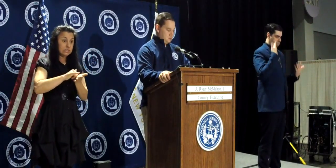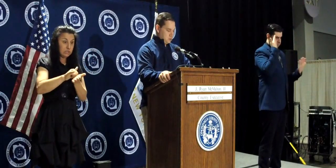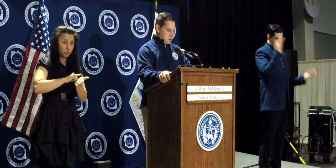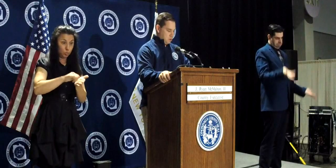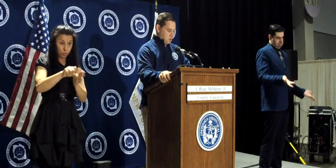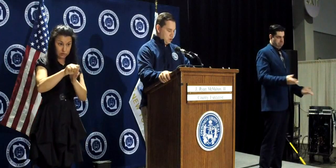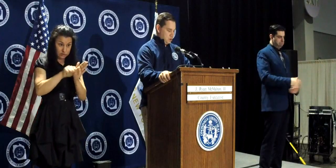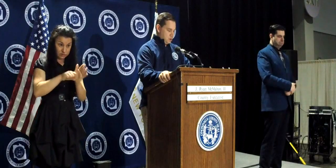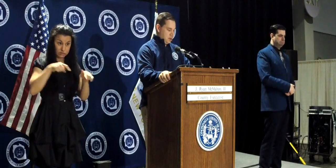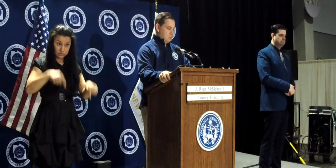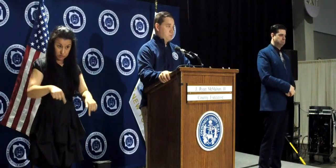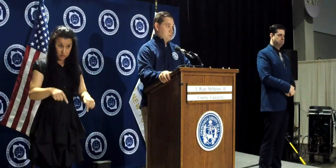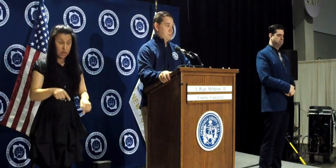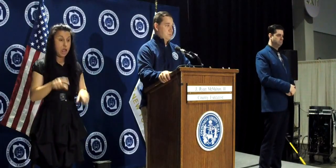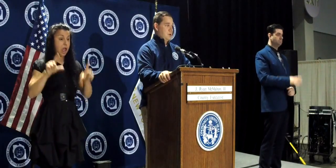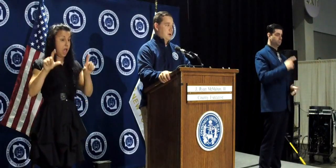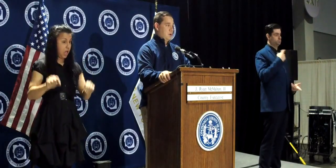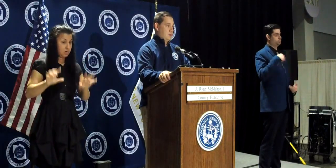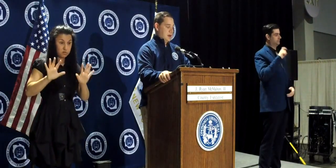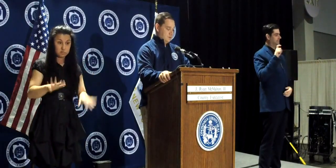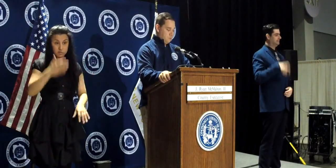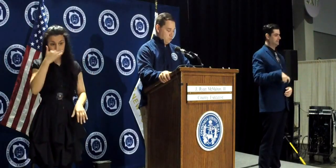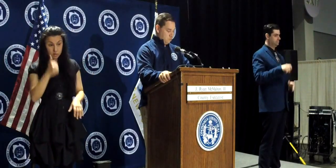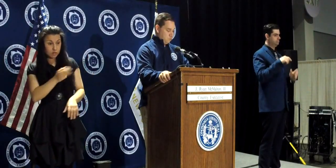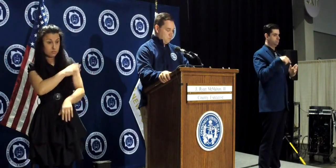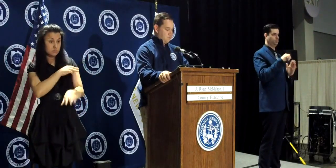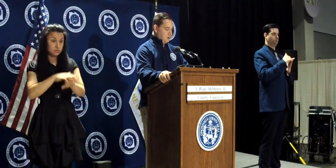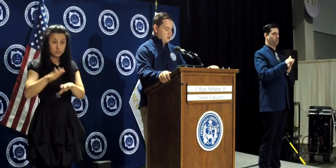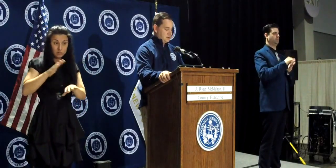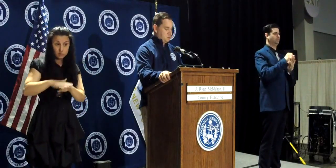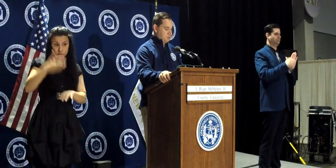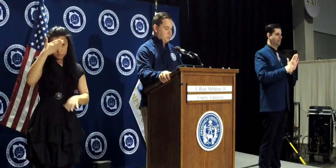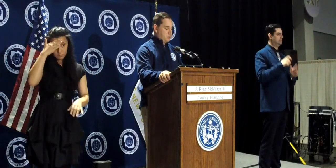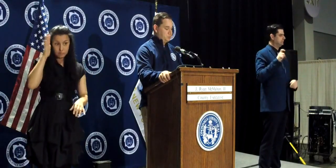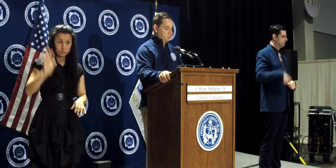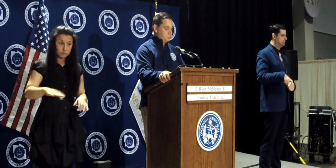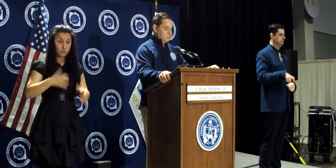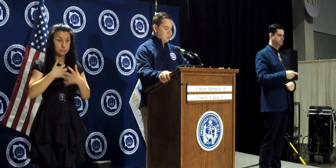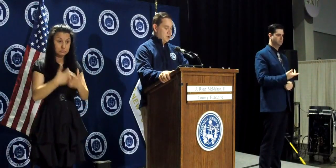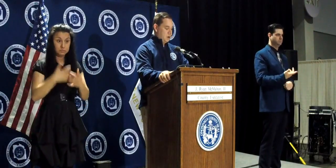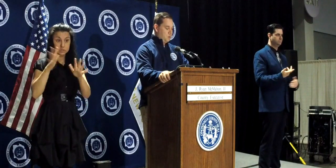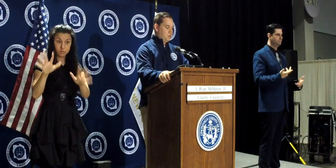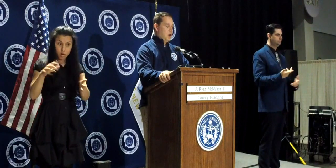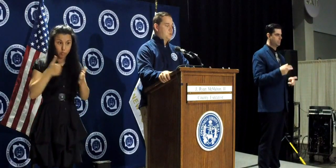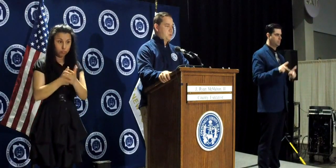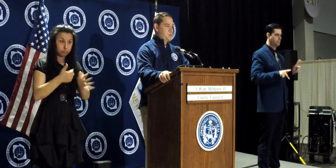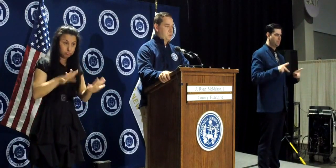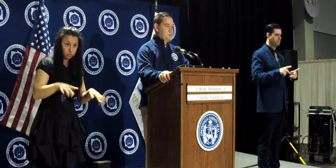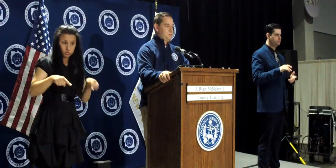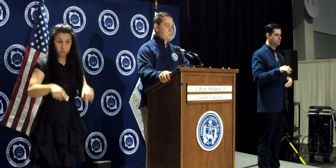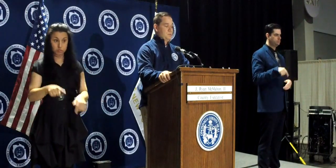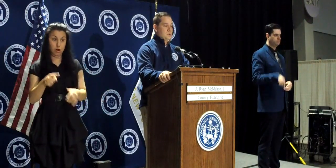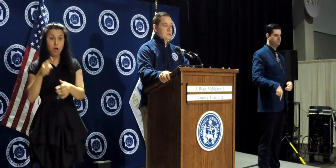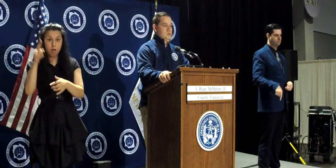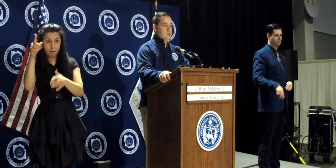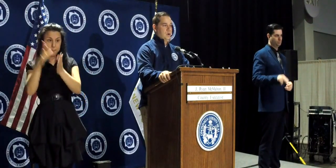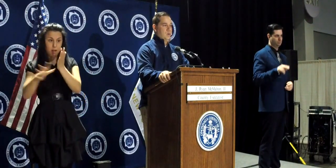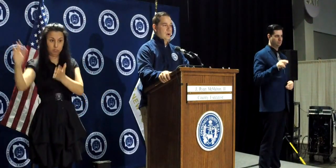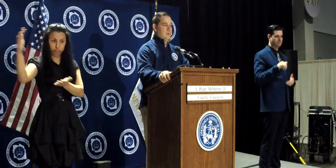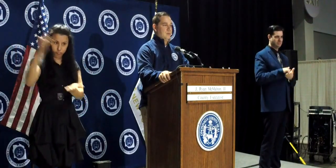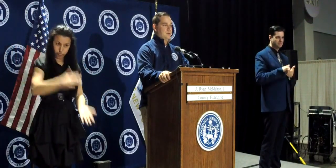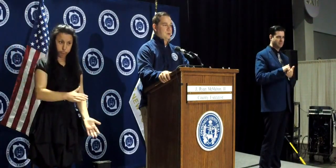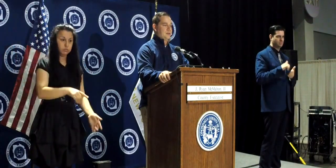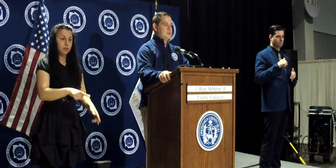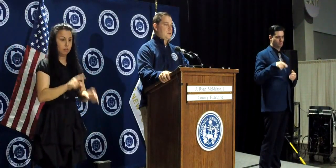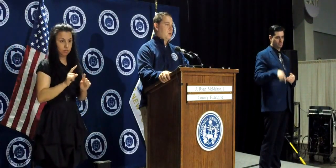state. We need them. We have very sick people. We've lost people.